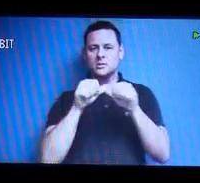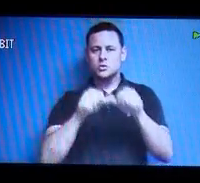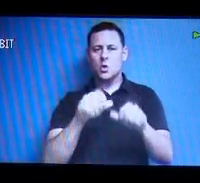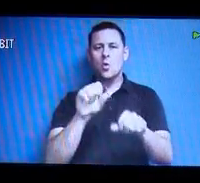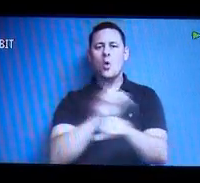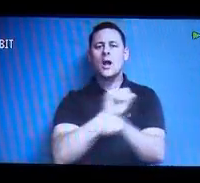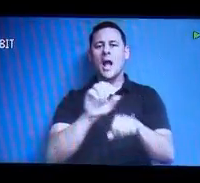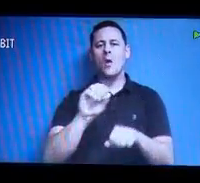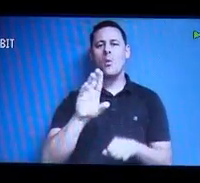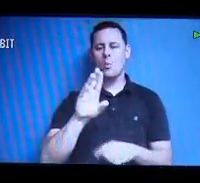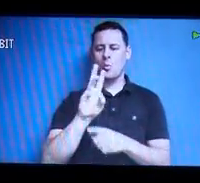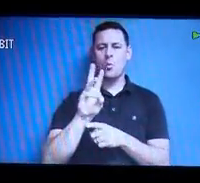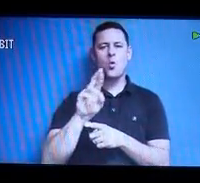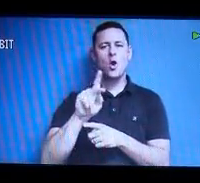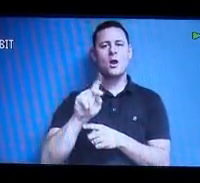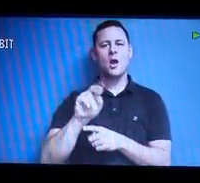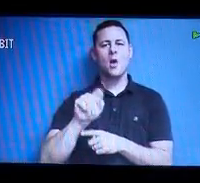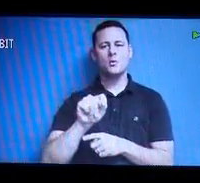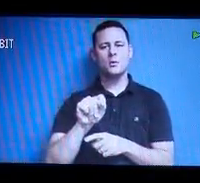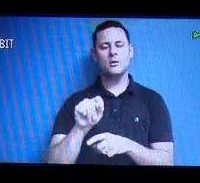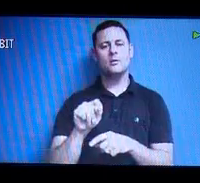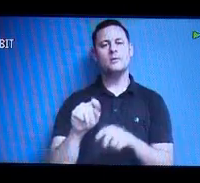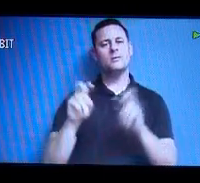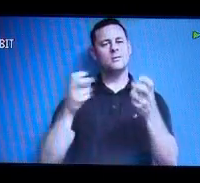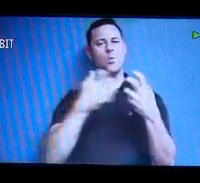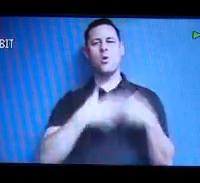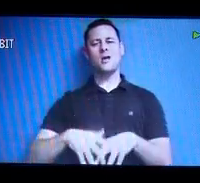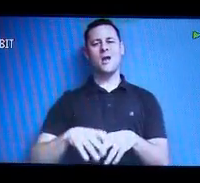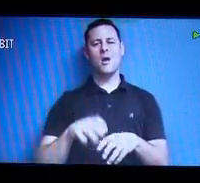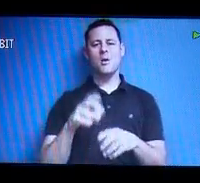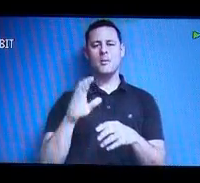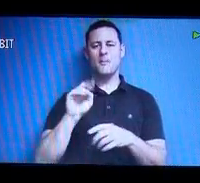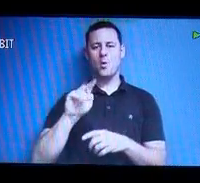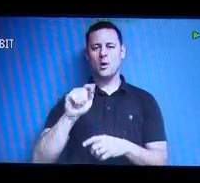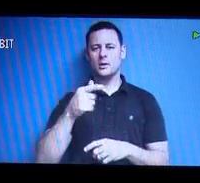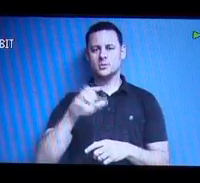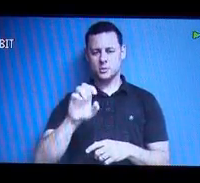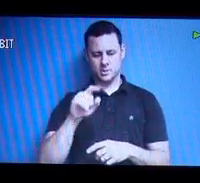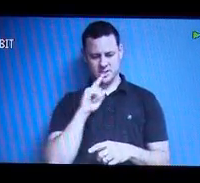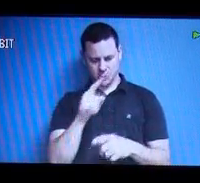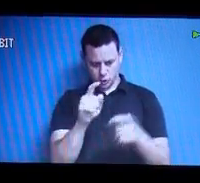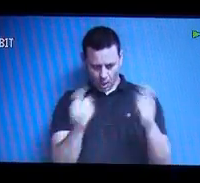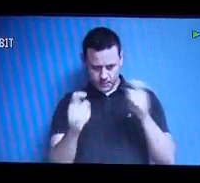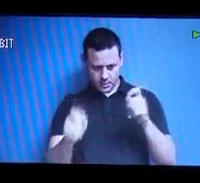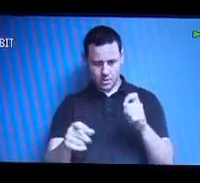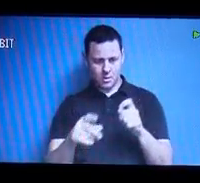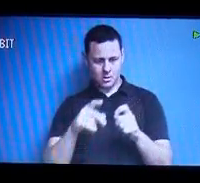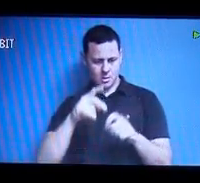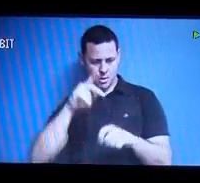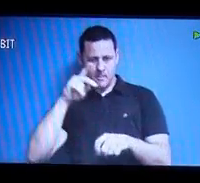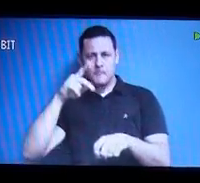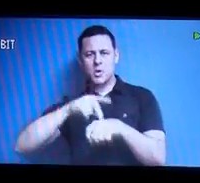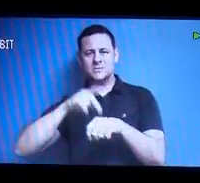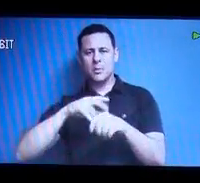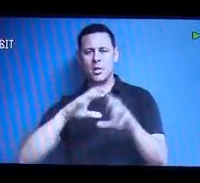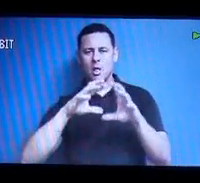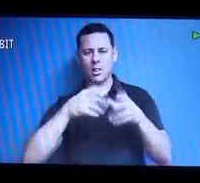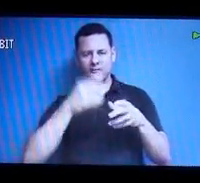term. What it means is a workout is an adjustment of the mortgage principal and payments to protect the homeowner. So I want it to be index-based.